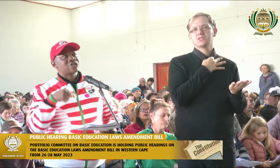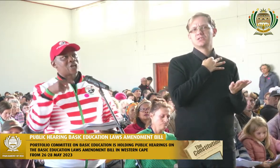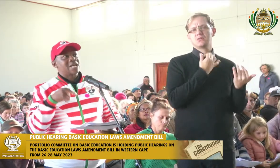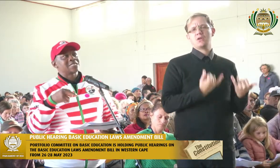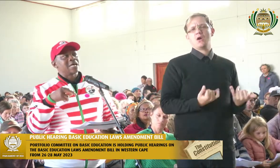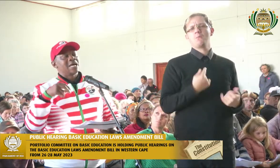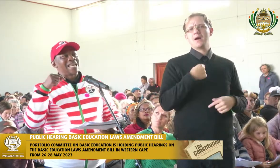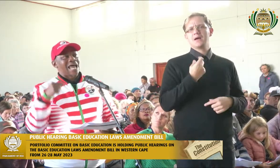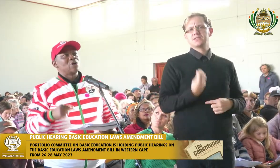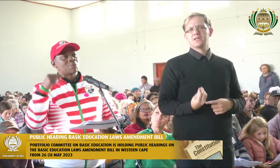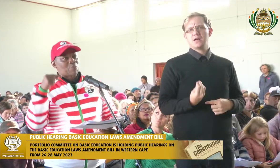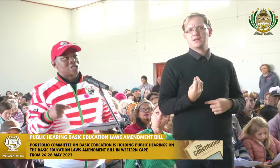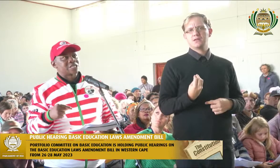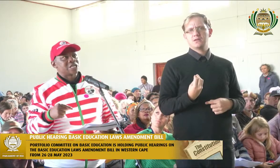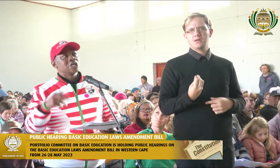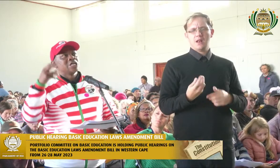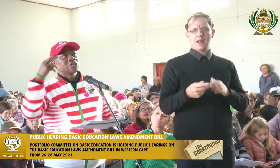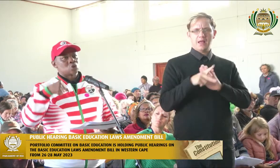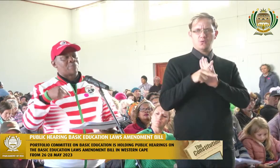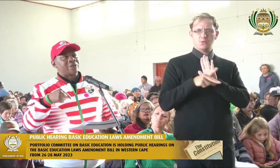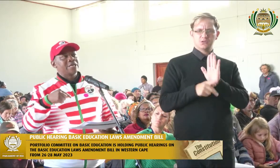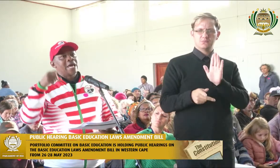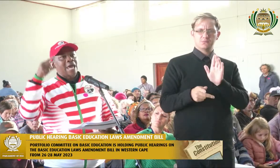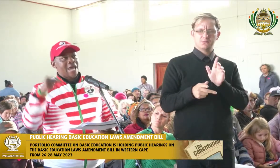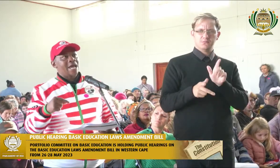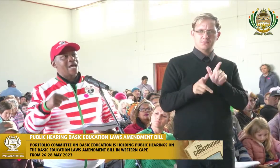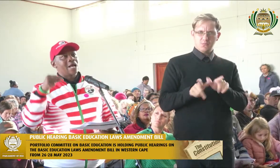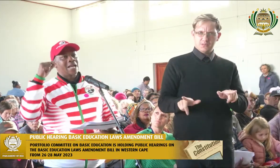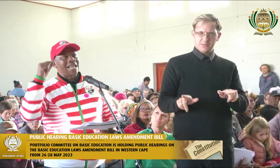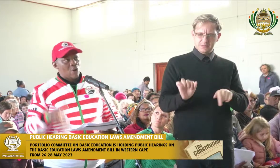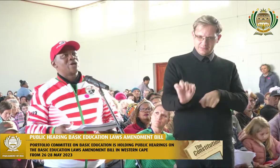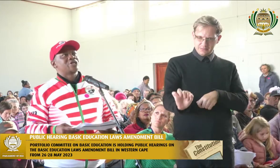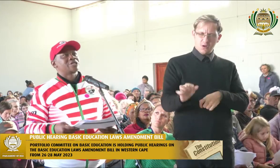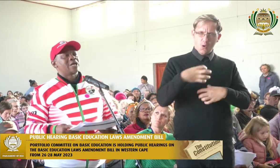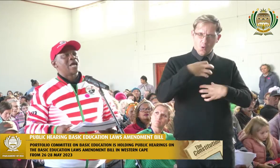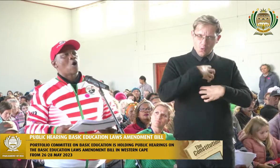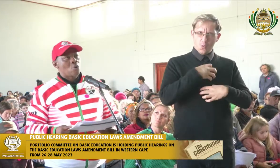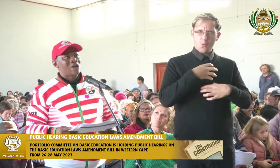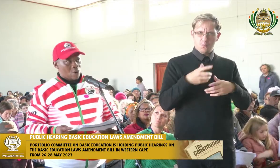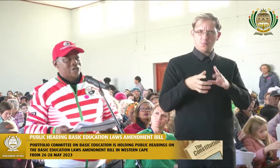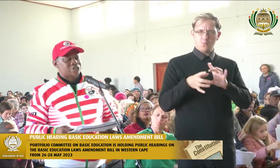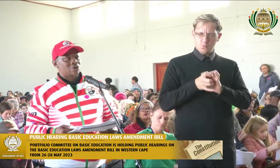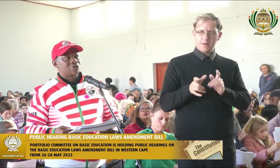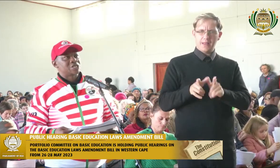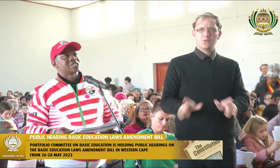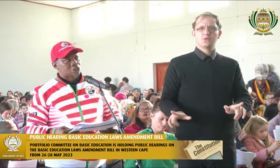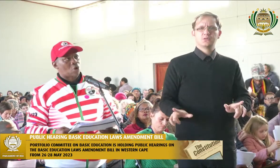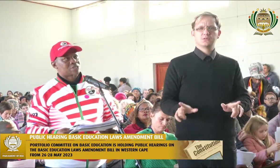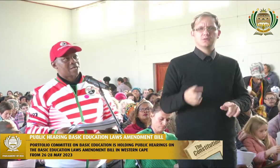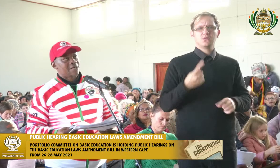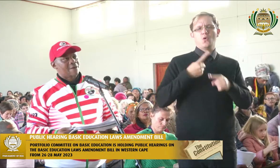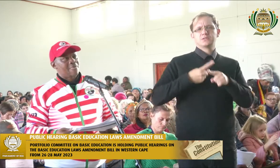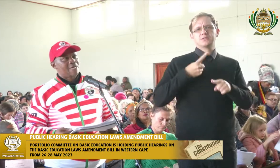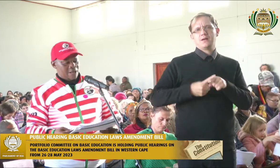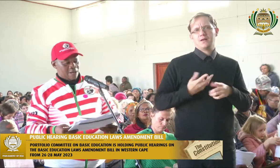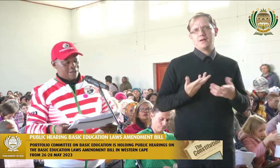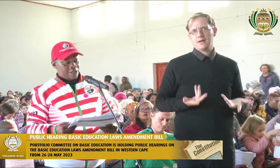So my child's language policy should be her language, her own language, which is